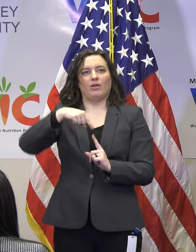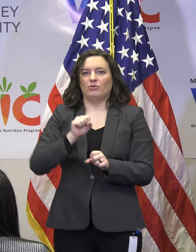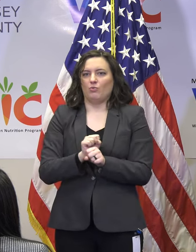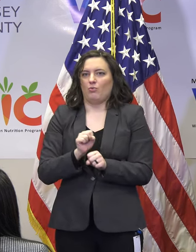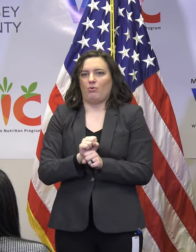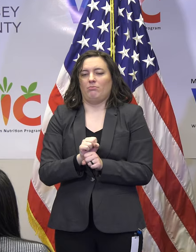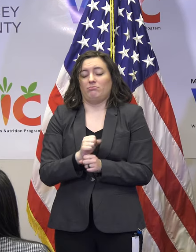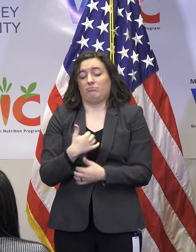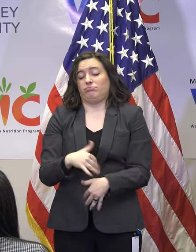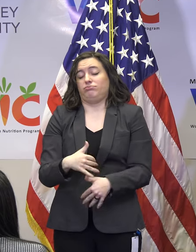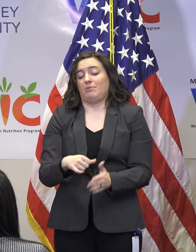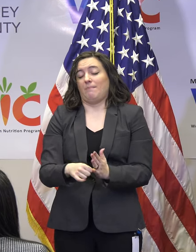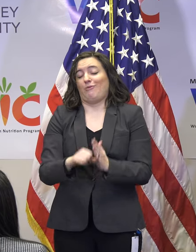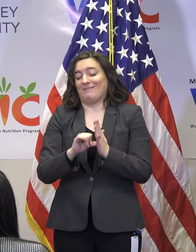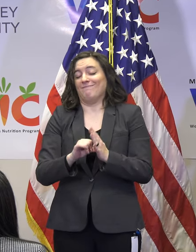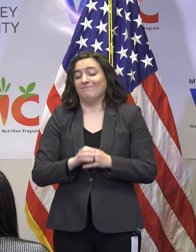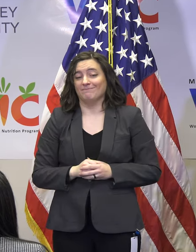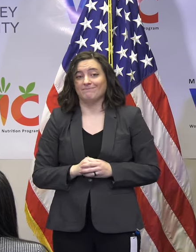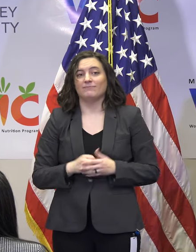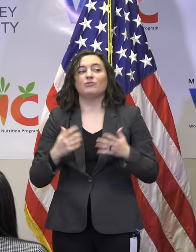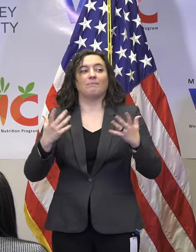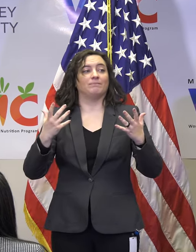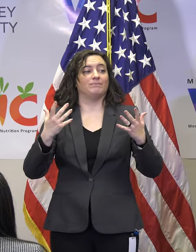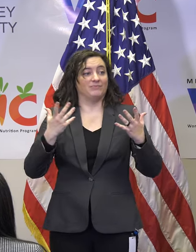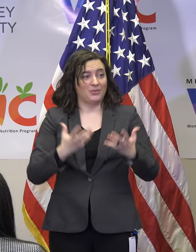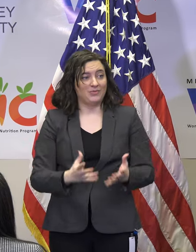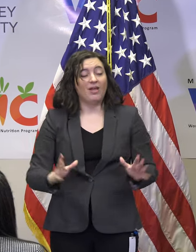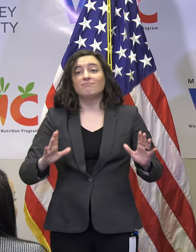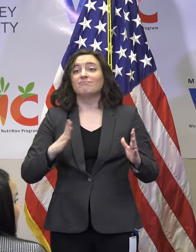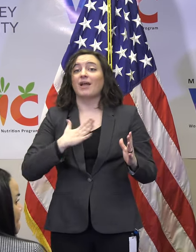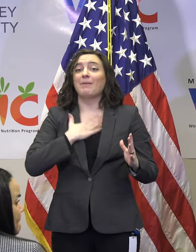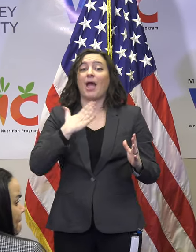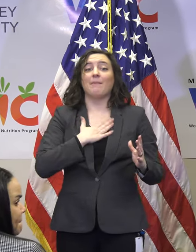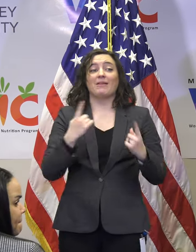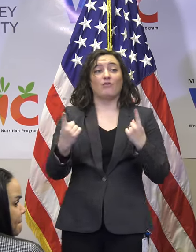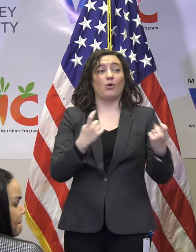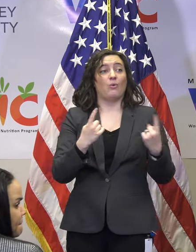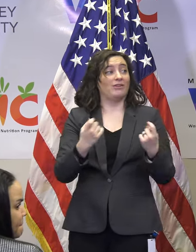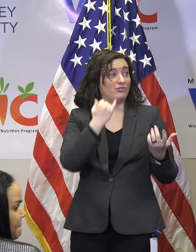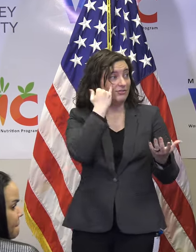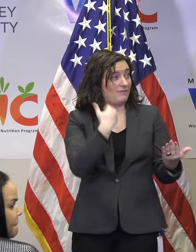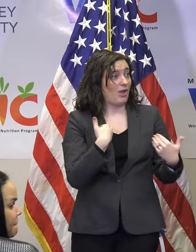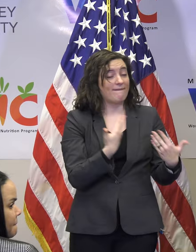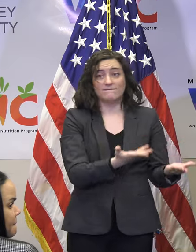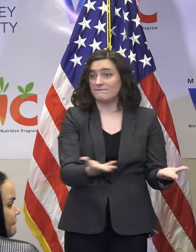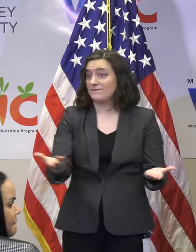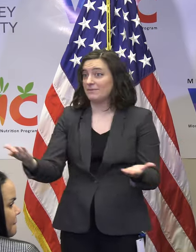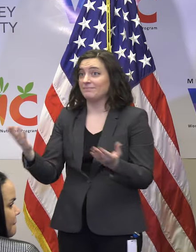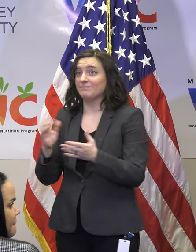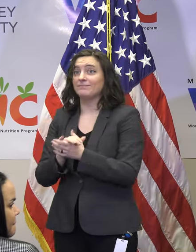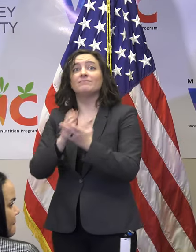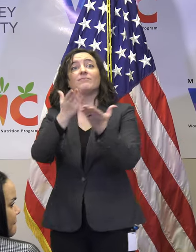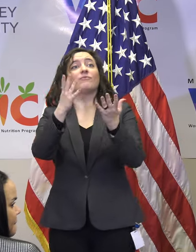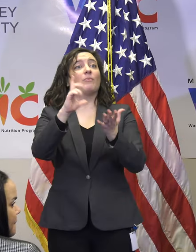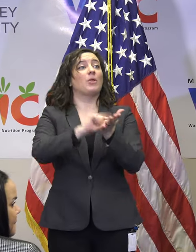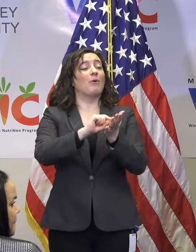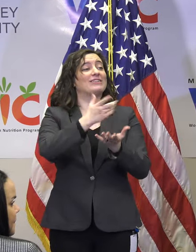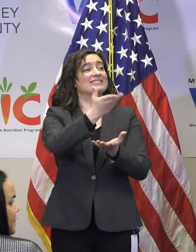certainly impressive to see. So with that, I'd be happy to try to answer any questions if there are any from the press